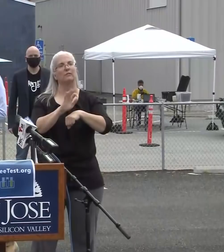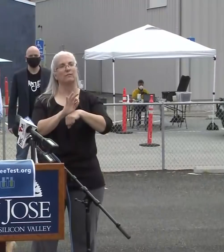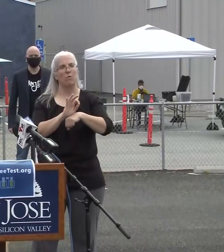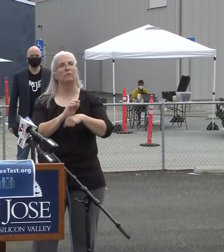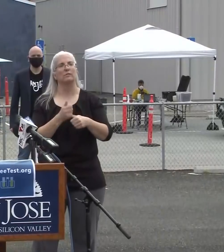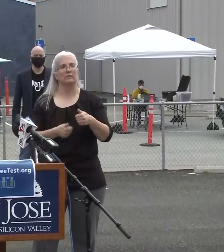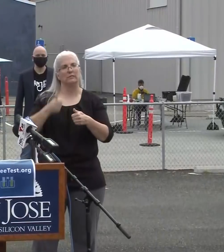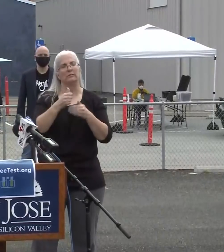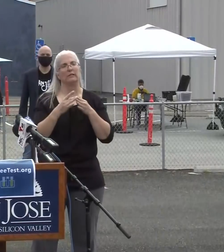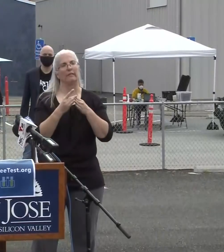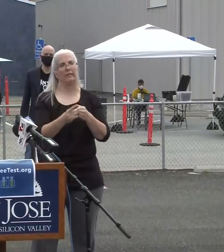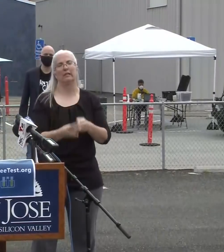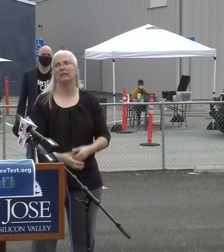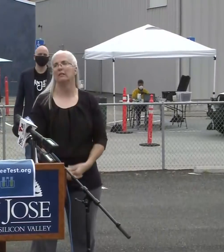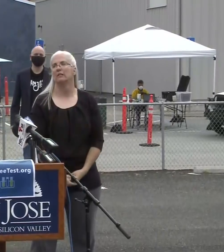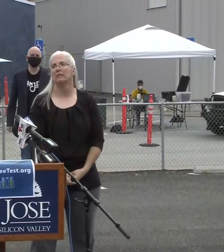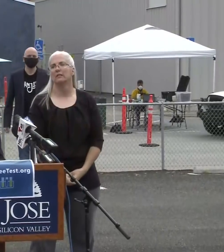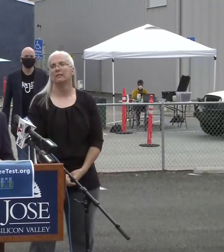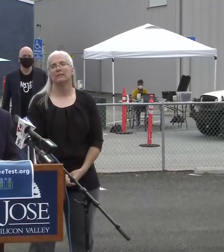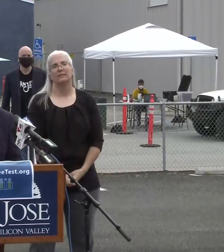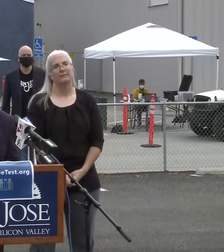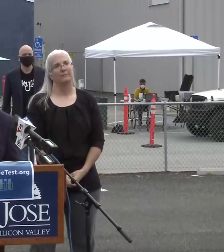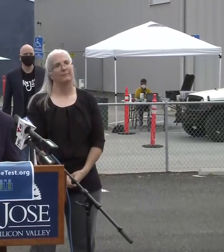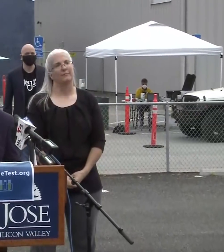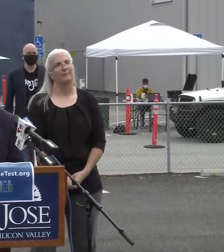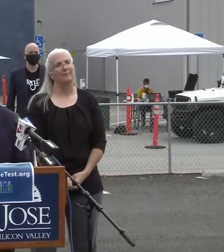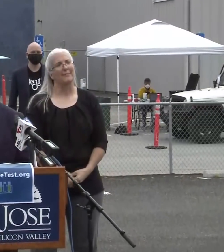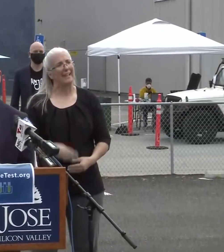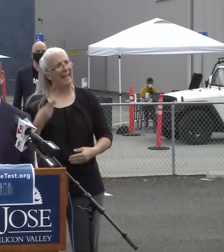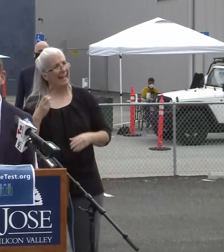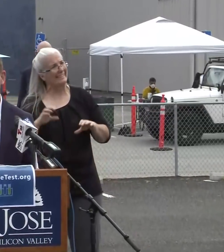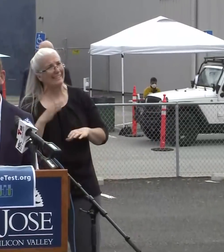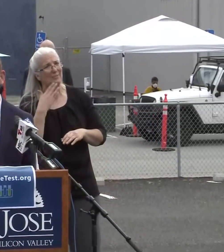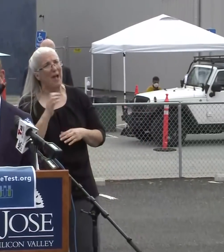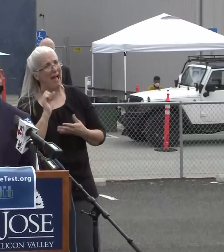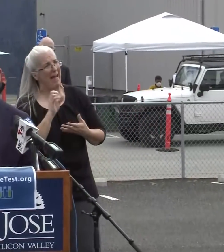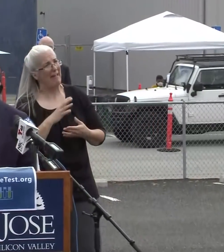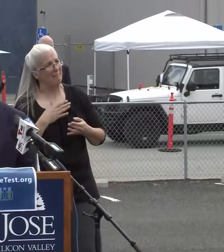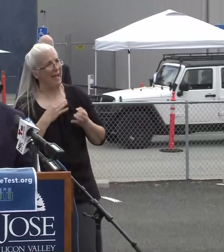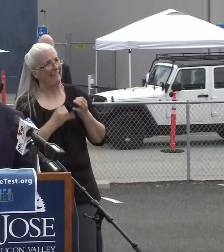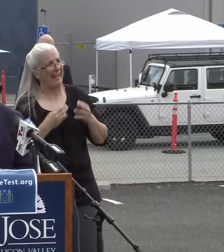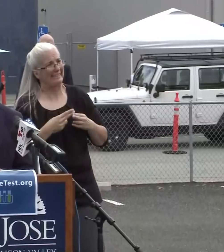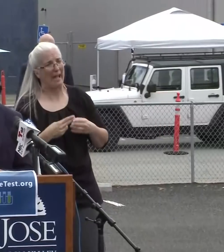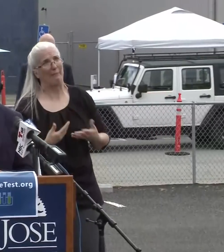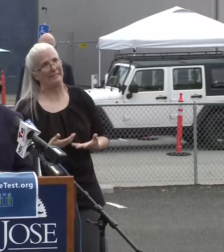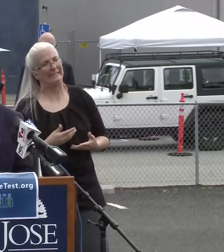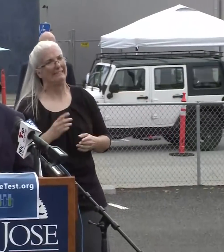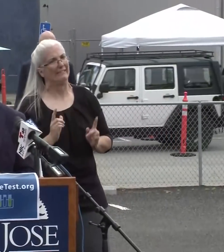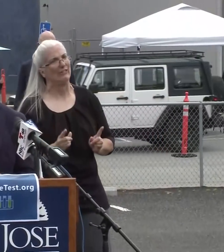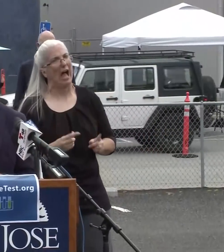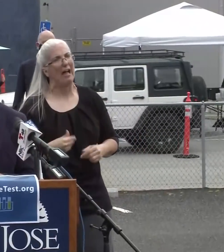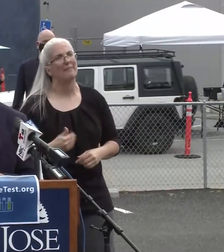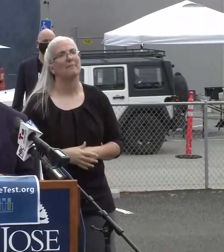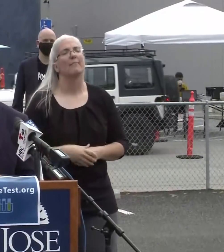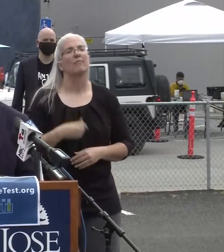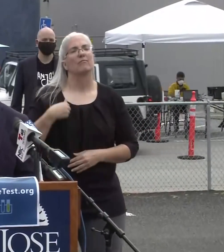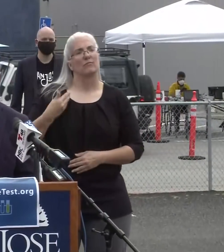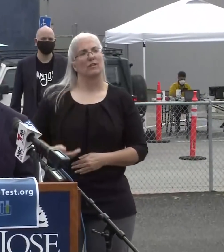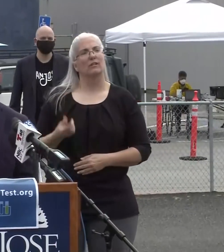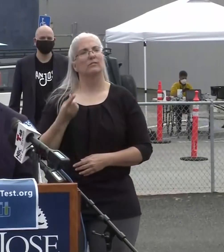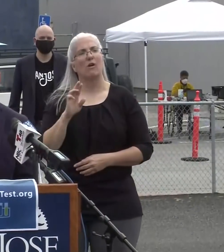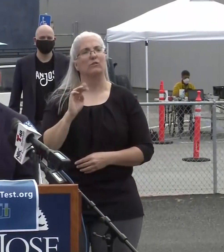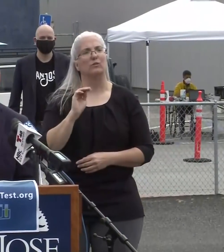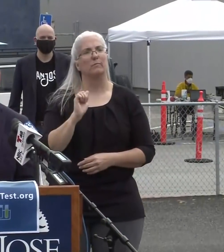you. You did well by my name. I'm Dr. Marty Fensterscheib, and I'm back at